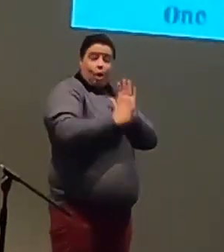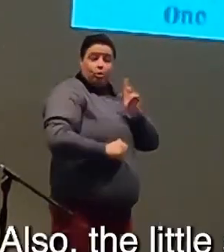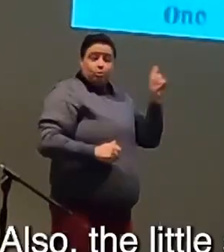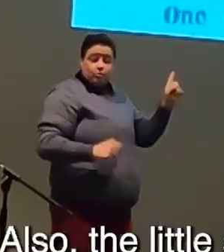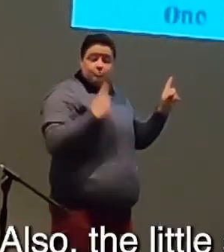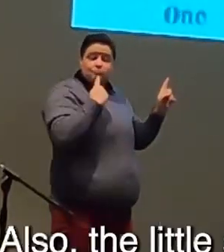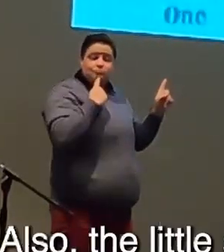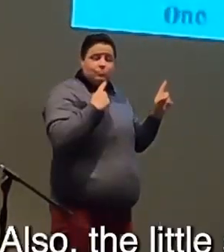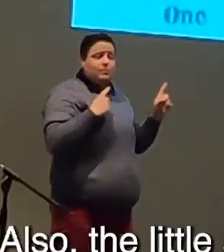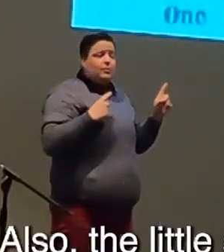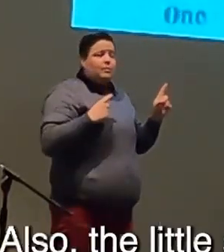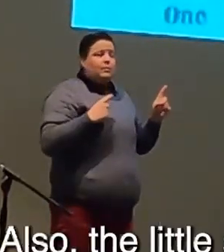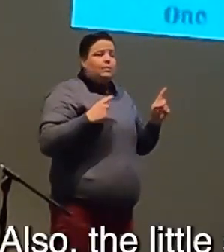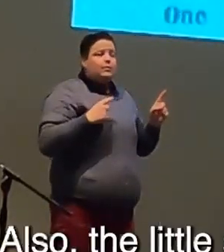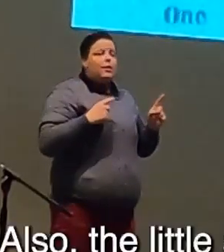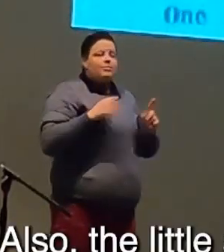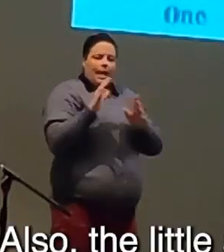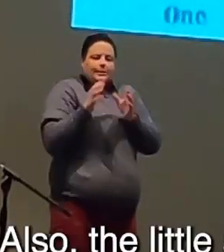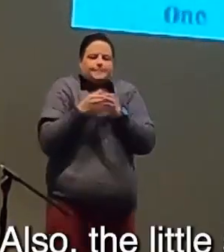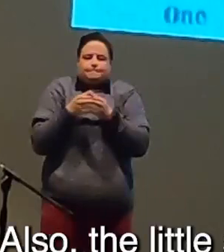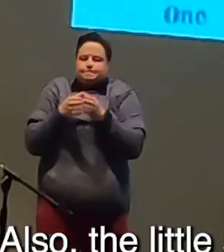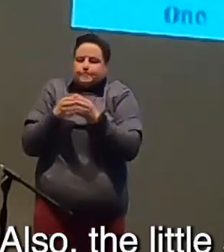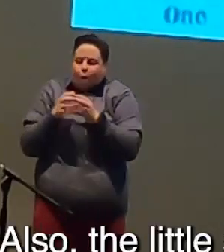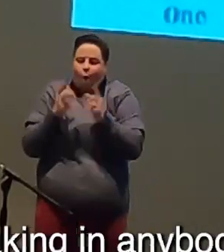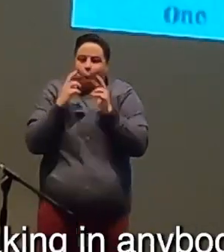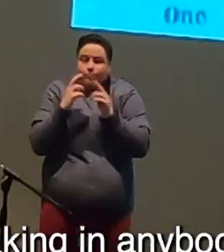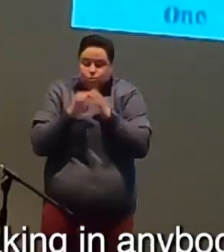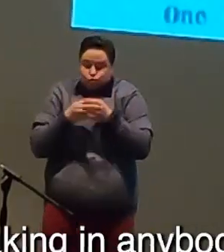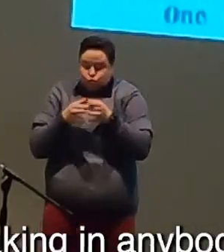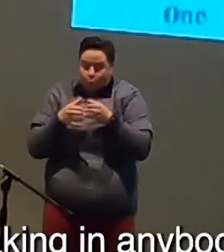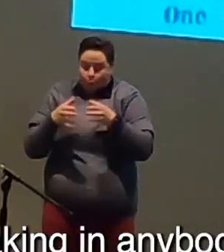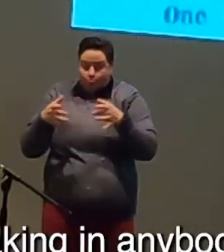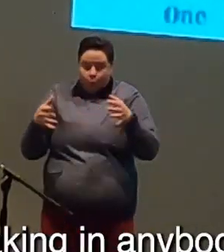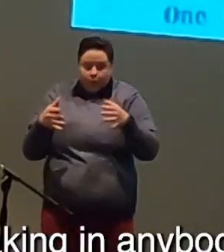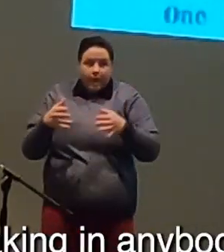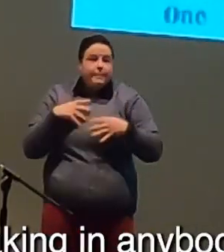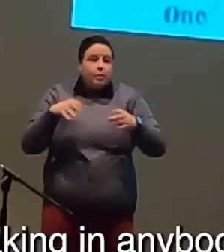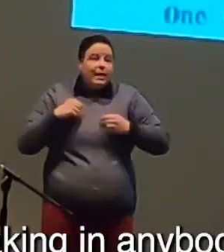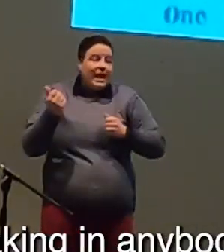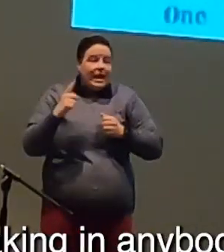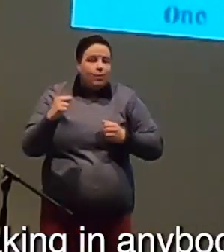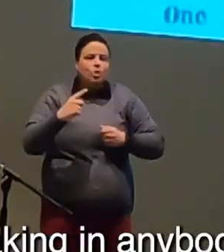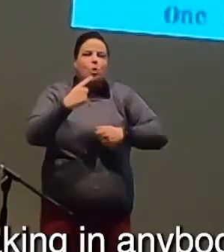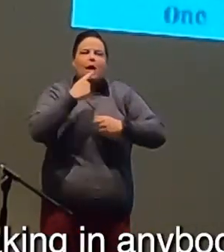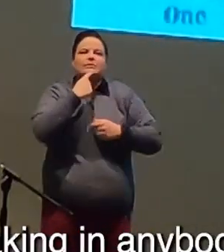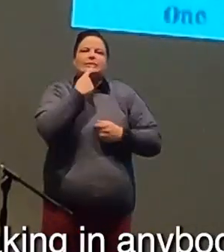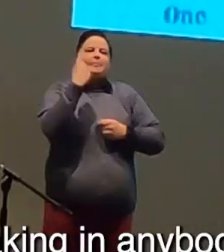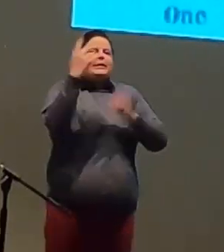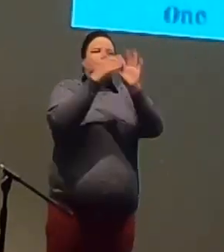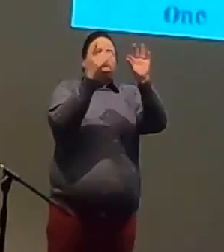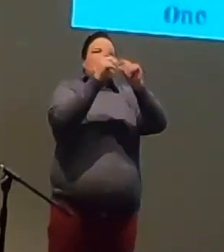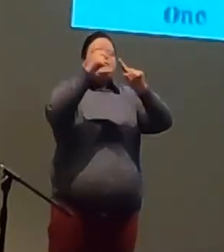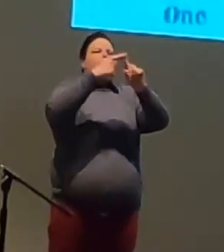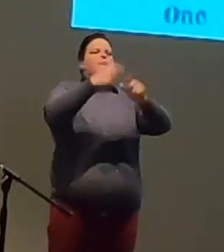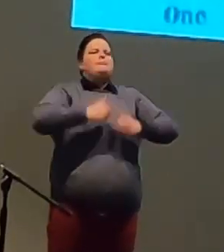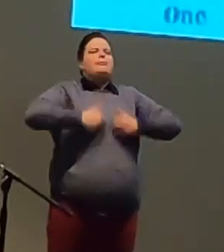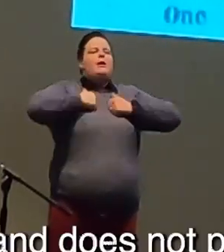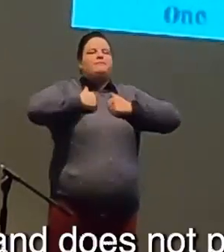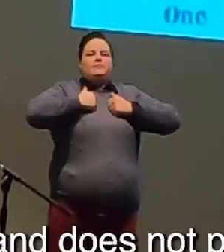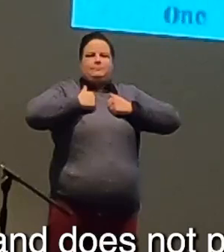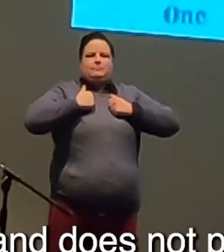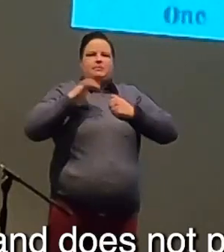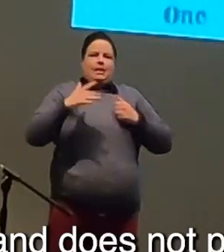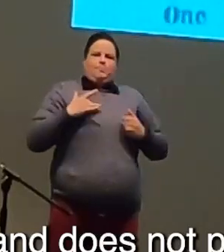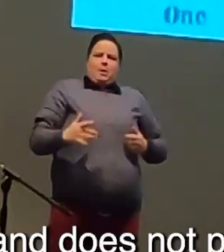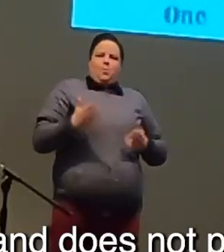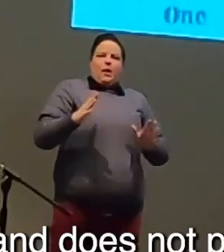quote, also, the little society hopes to grow in numbers by taking in anybody who has something to say about life in its own way and